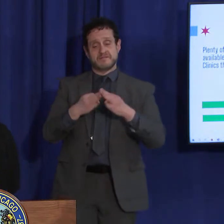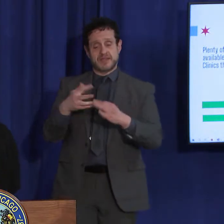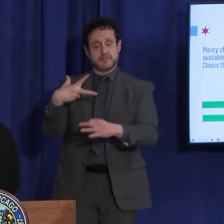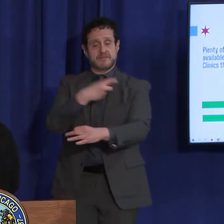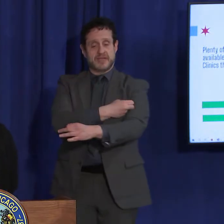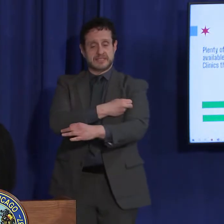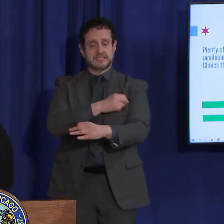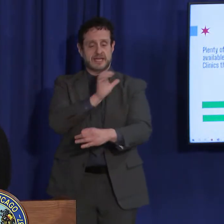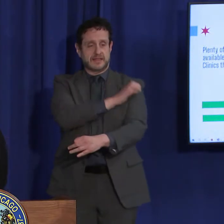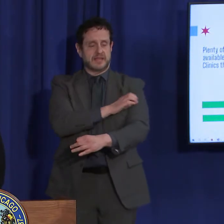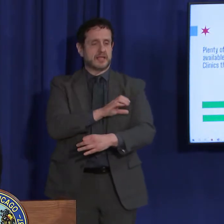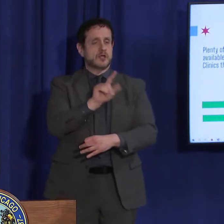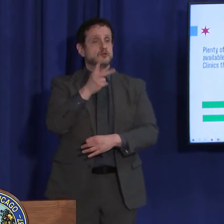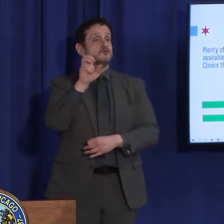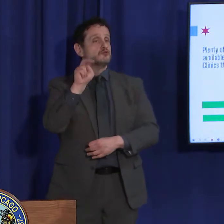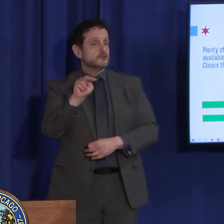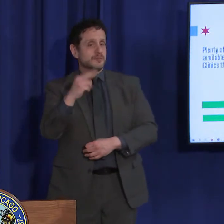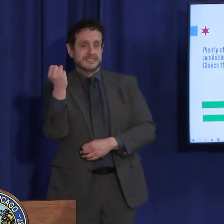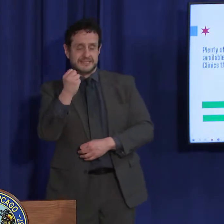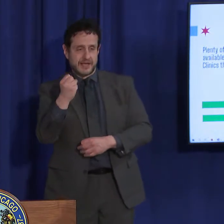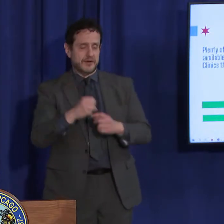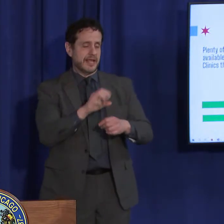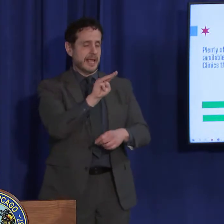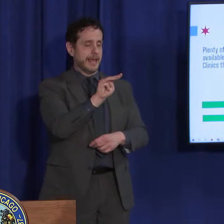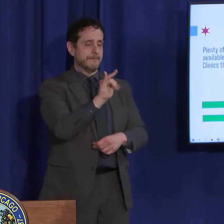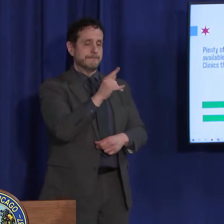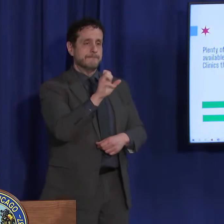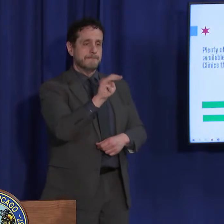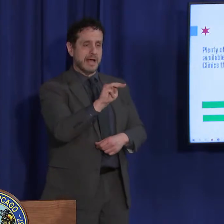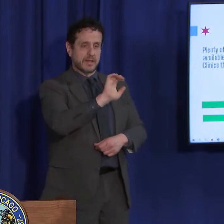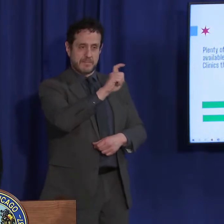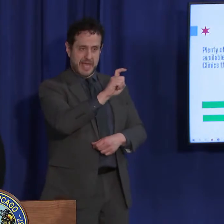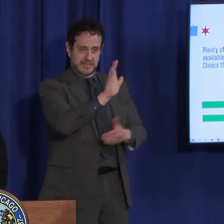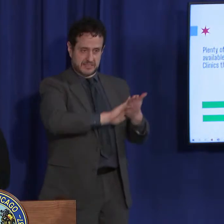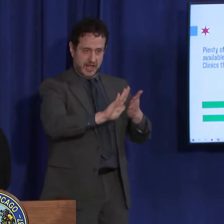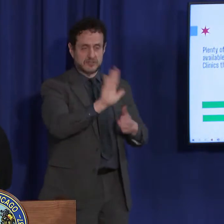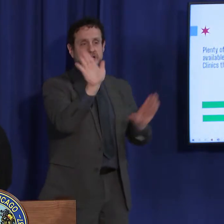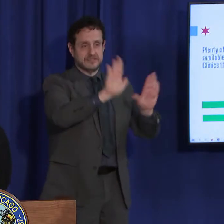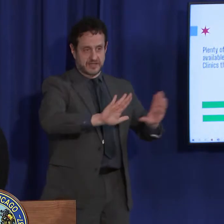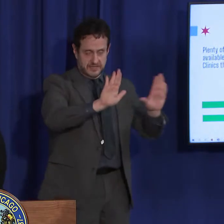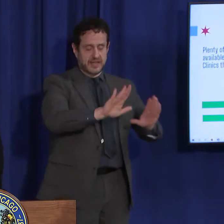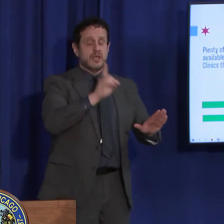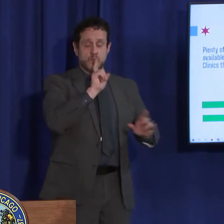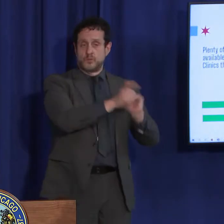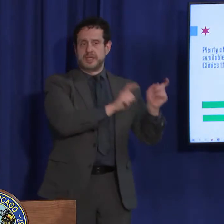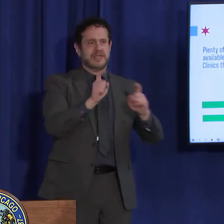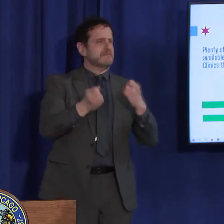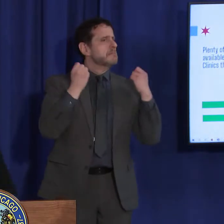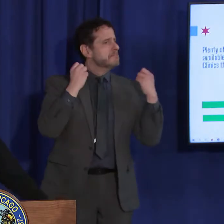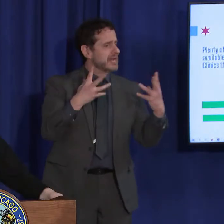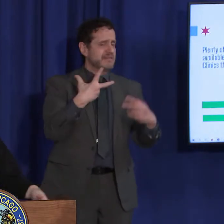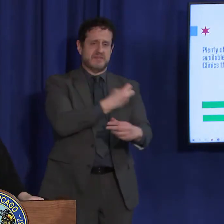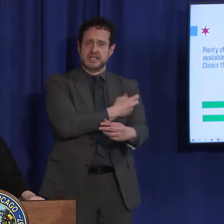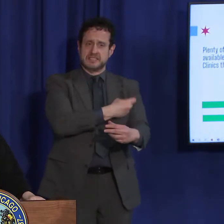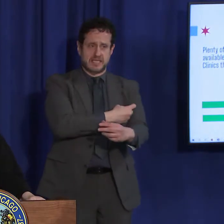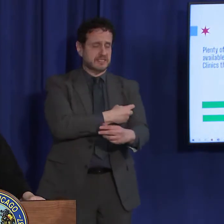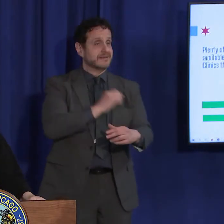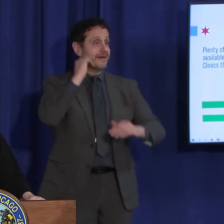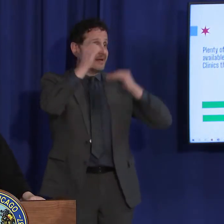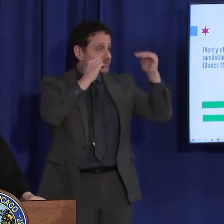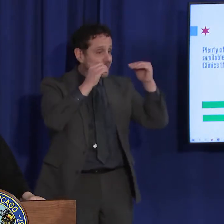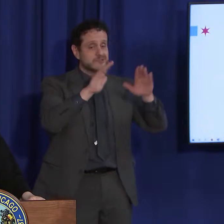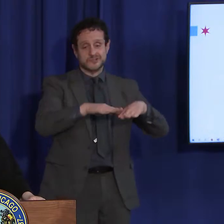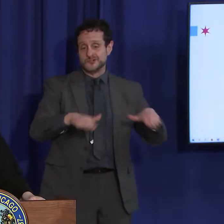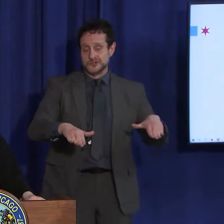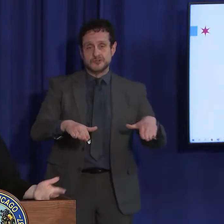are at Truman on Saturday and Malcolm X on Sunday. We continue to do hundreds of vaccinations here. Adults, kids, boosters, come on out. We'll take you